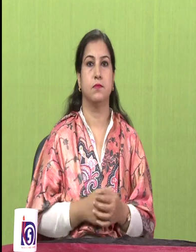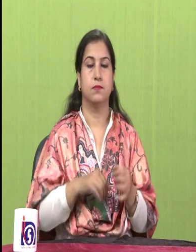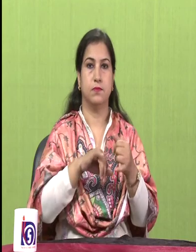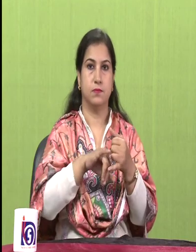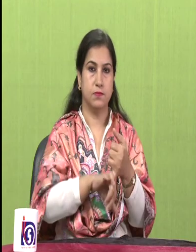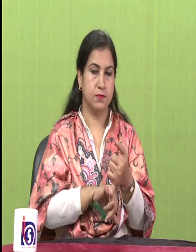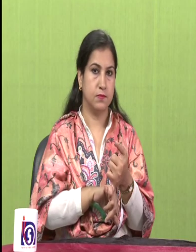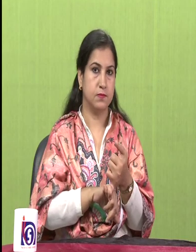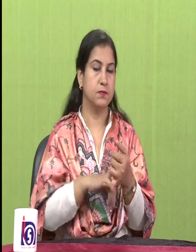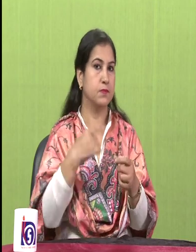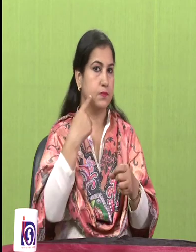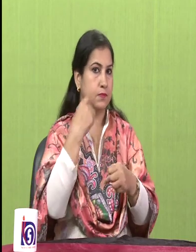to